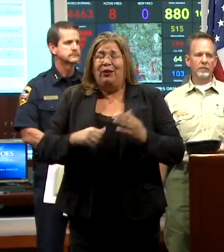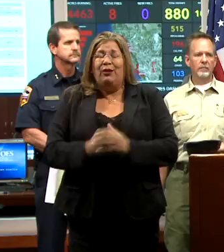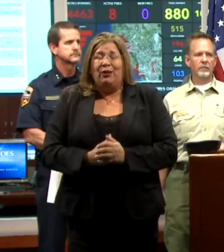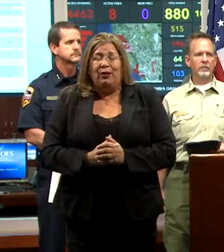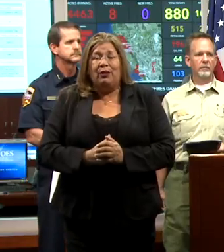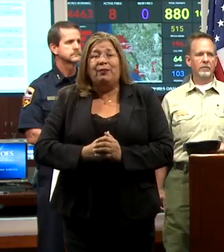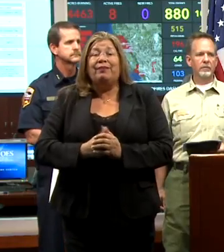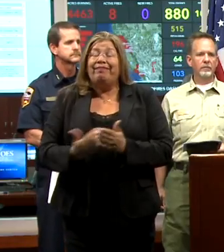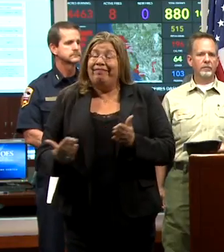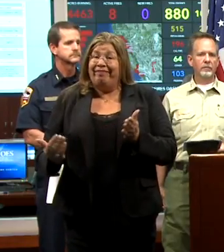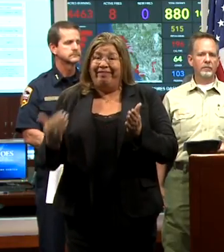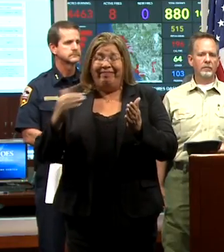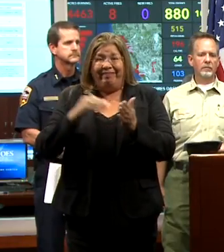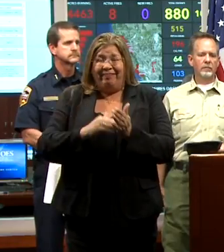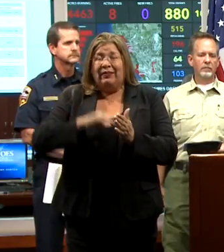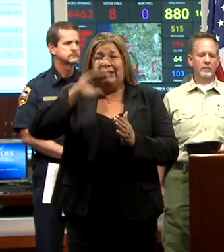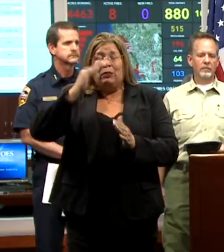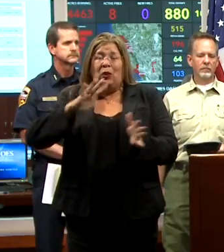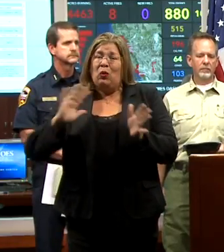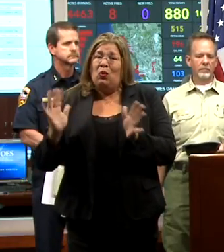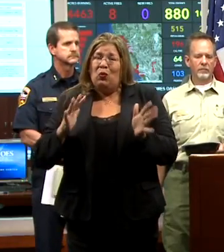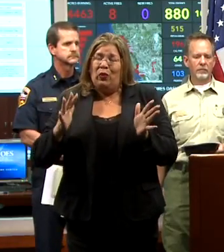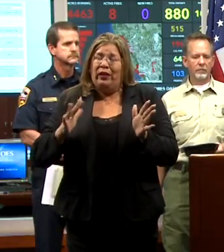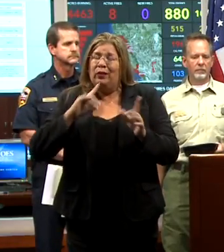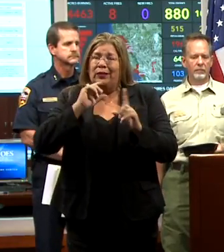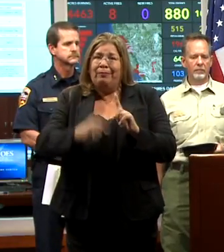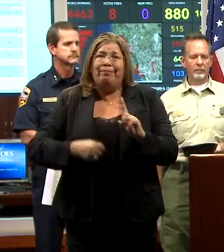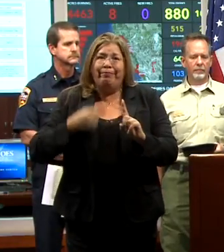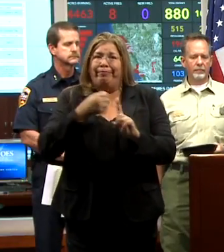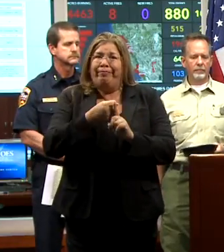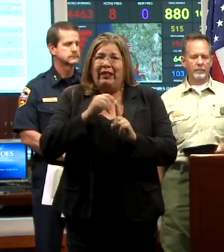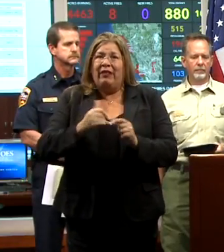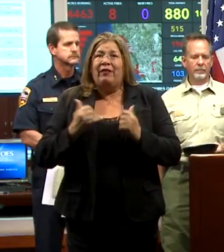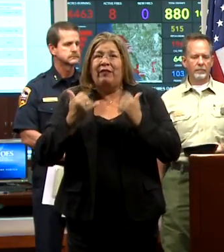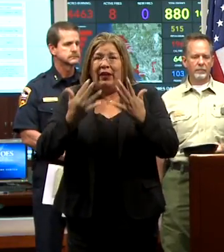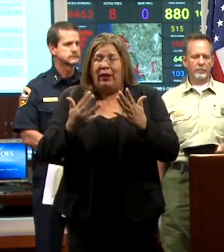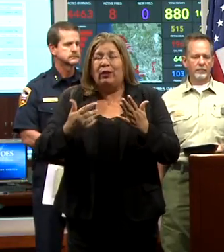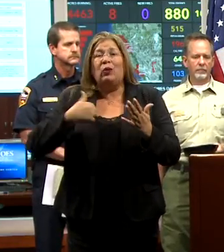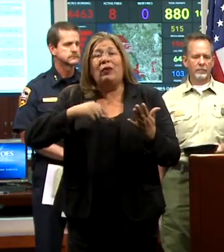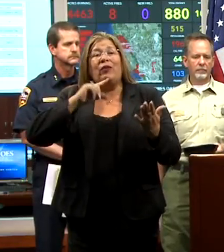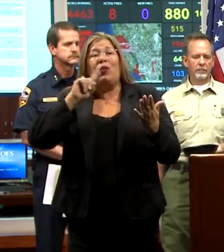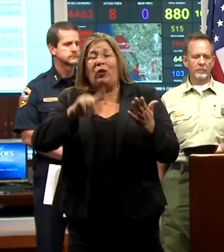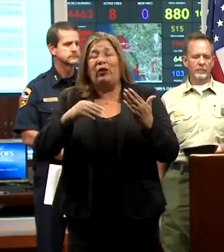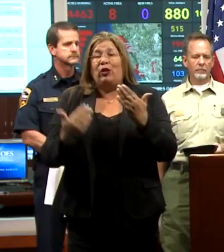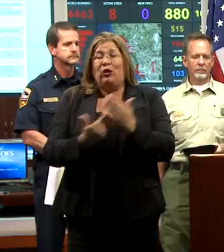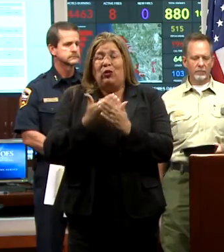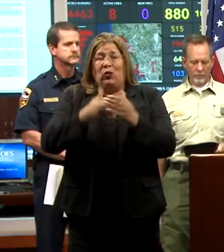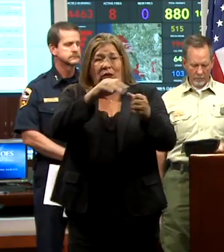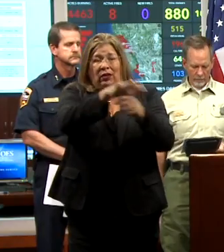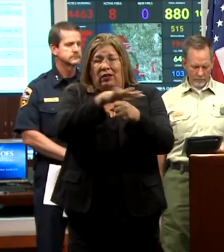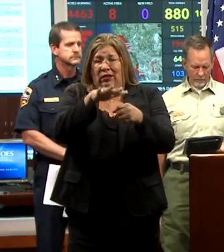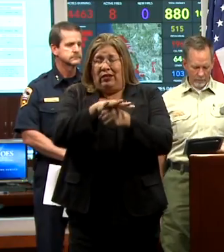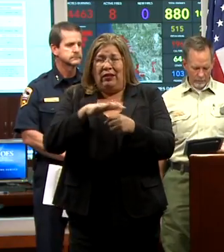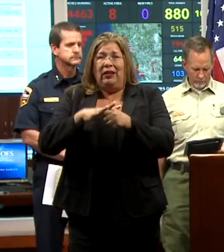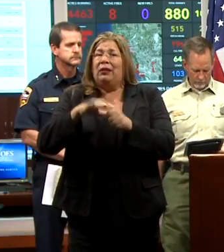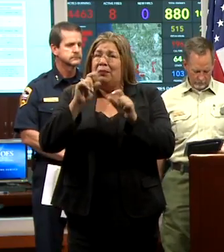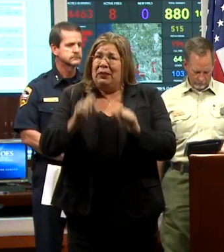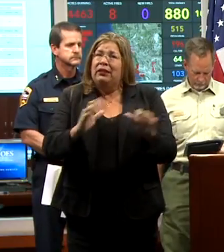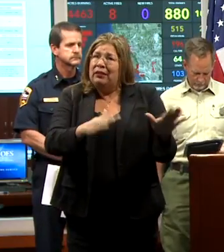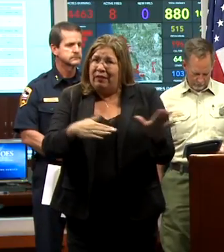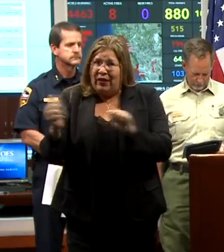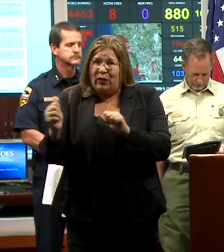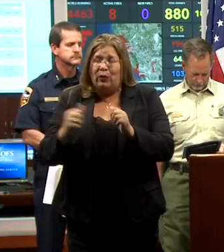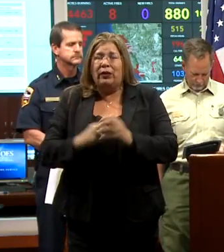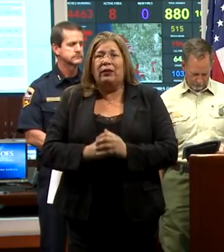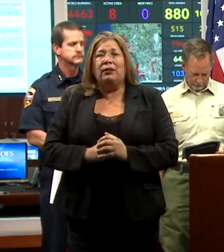Winds have again proven to be a major element in these fires, and new evacuations have been issued in Sonoma County and other areas.